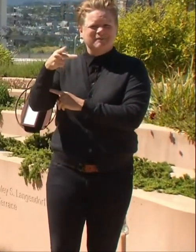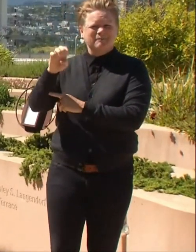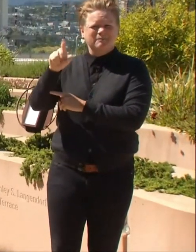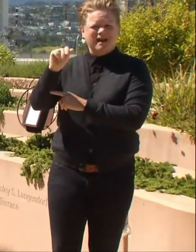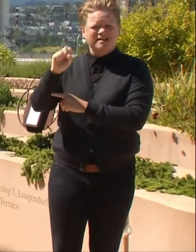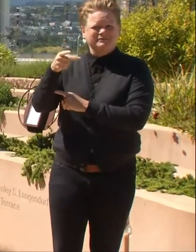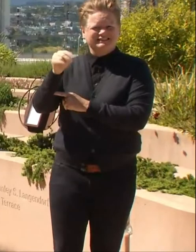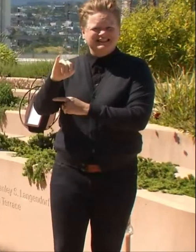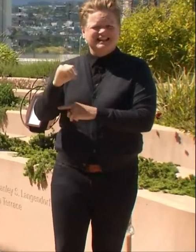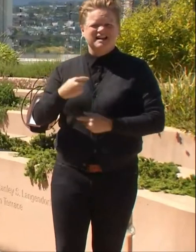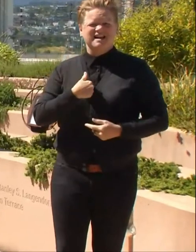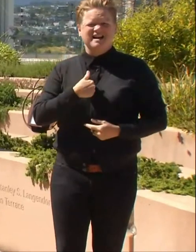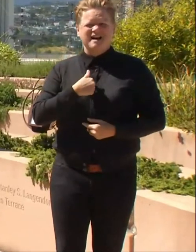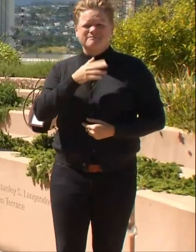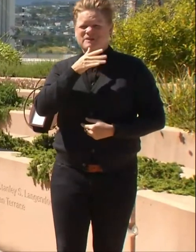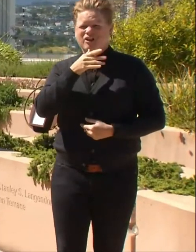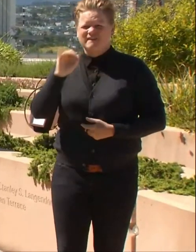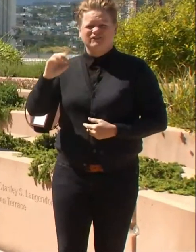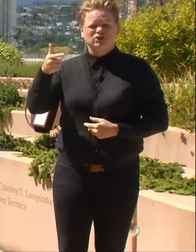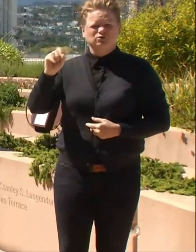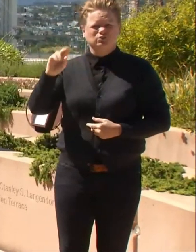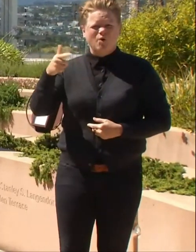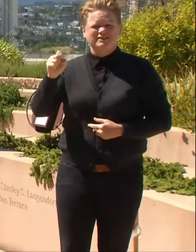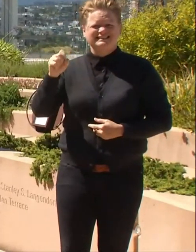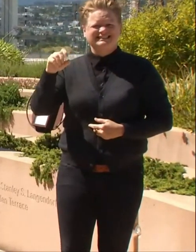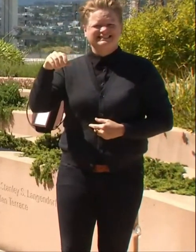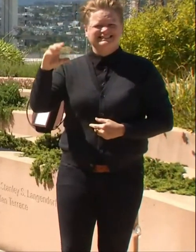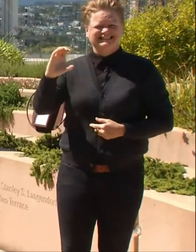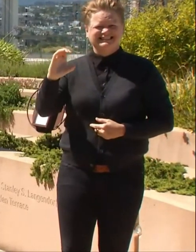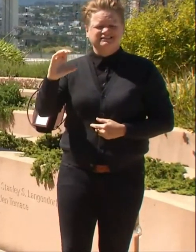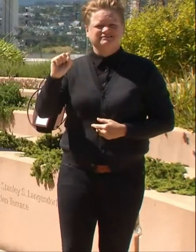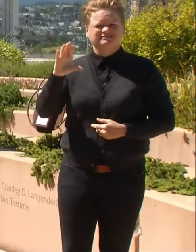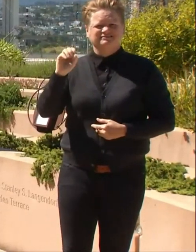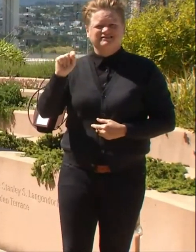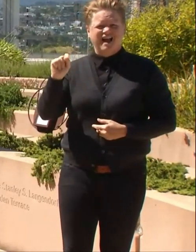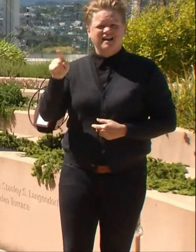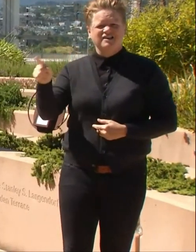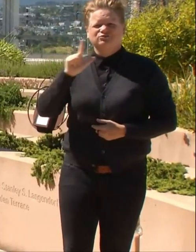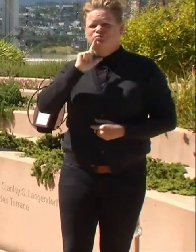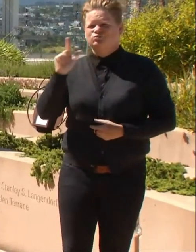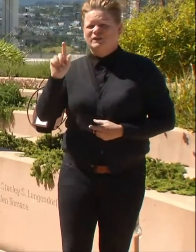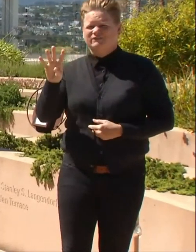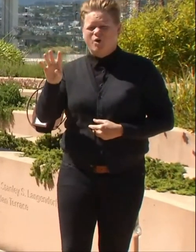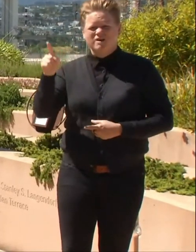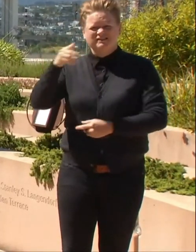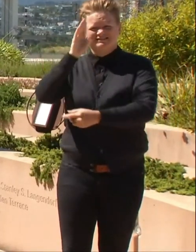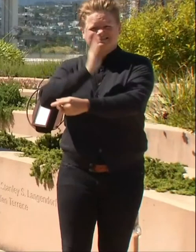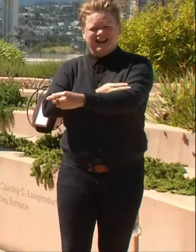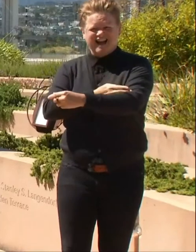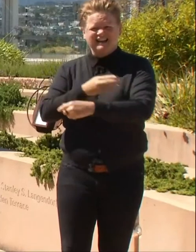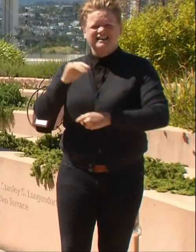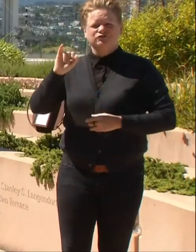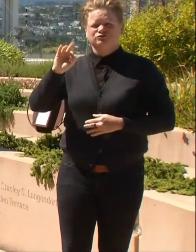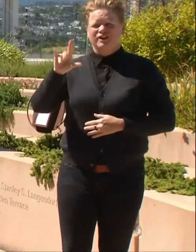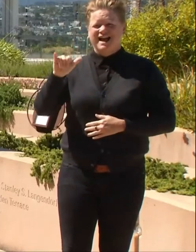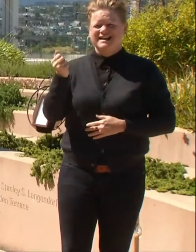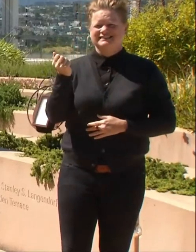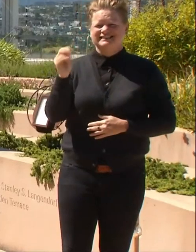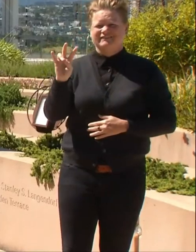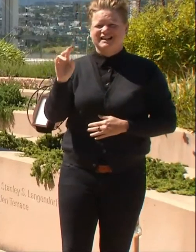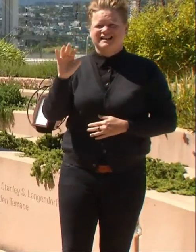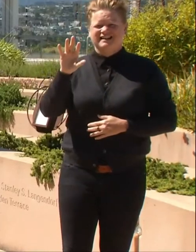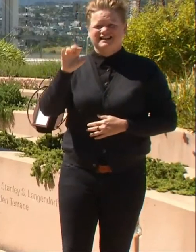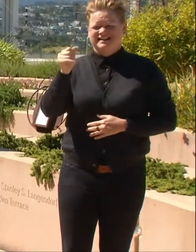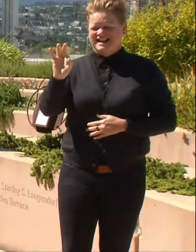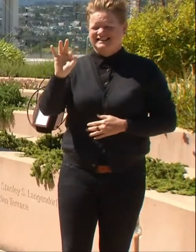Scott, who was 24 years old, father of two sons, who was shot and killed July 17, 1996, here in